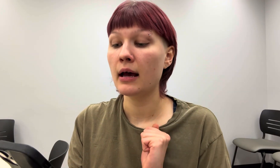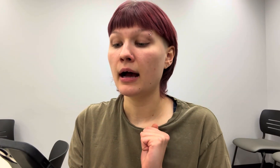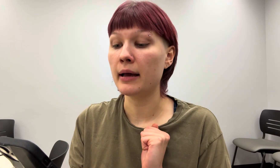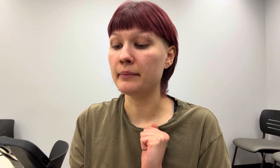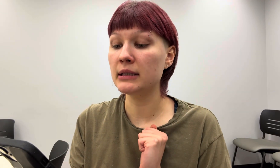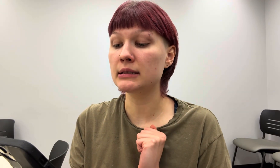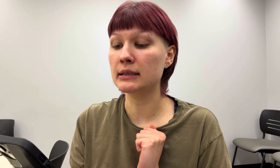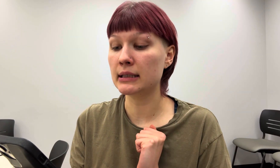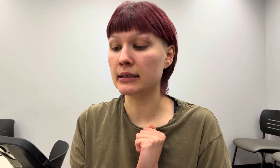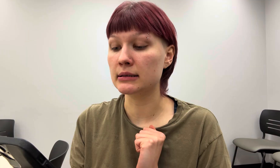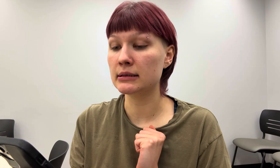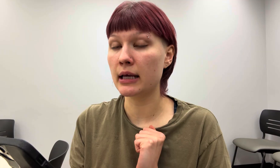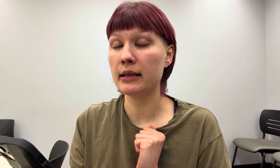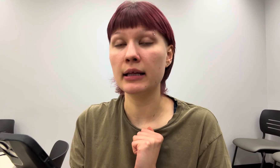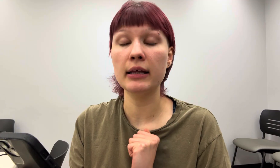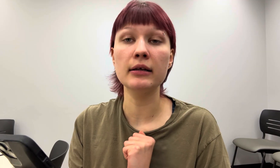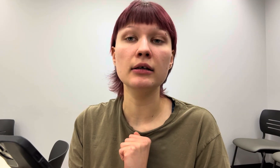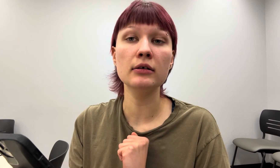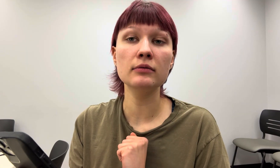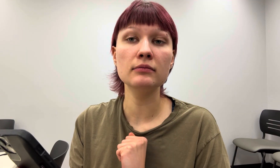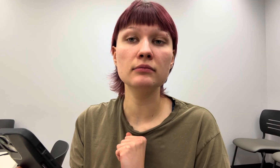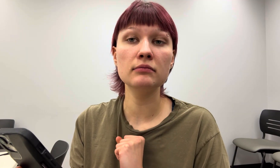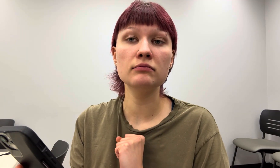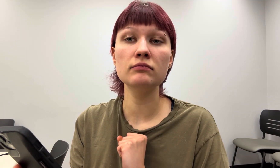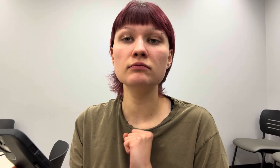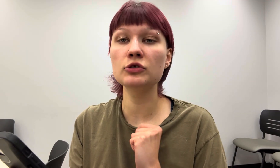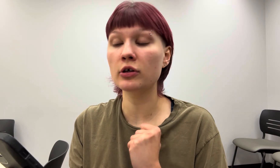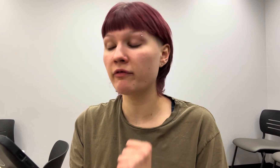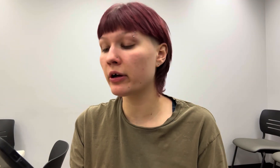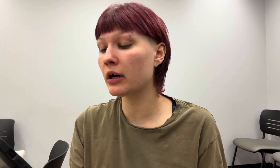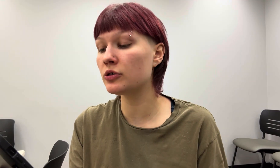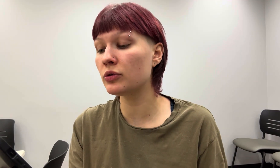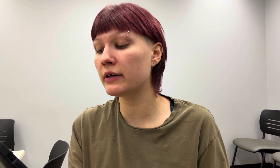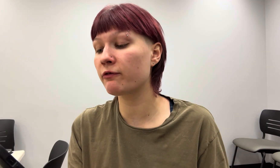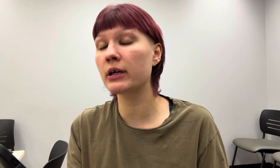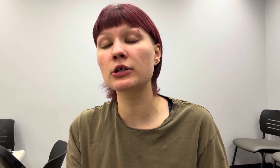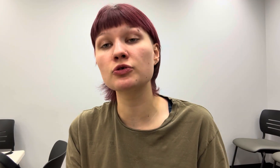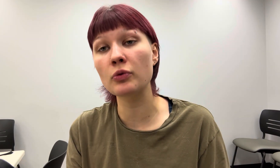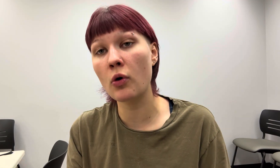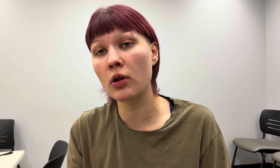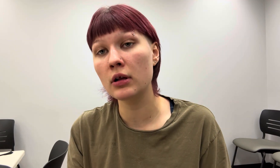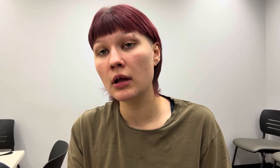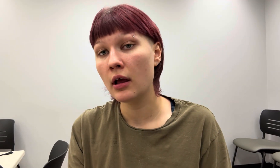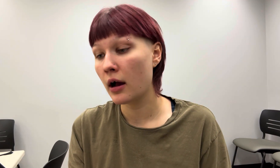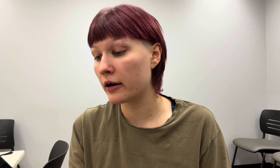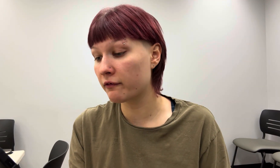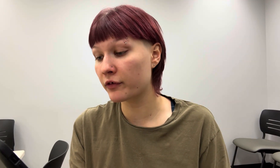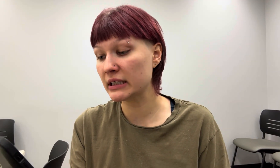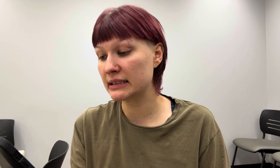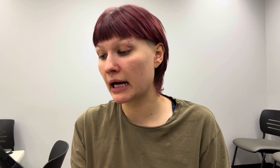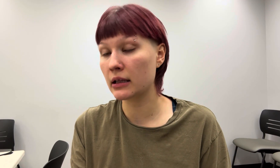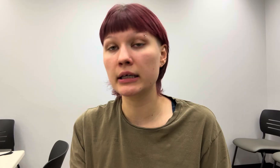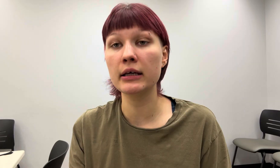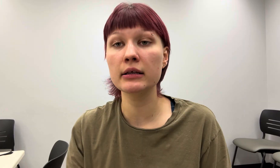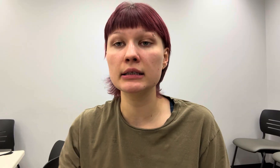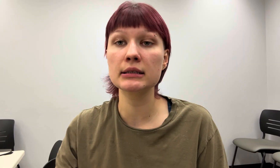I missed the sentence and then took a very unduly free control of freestyling the